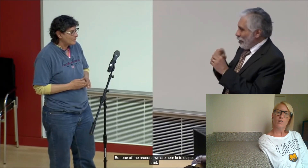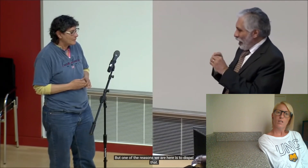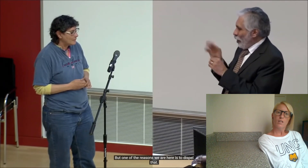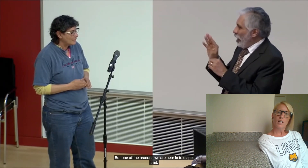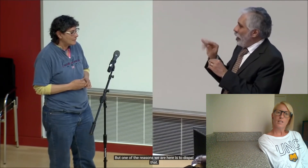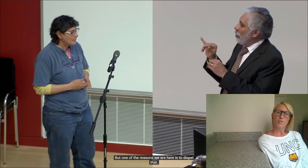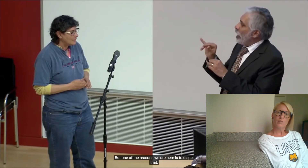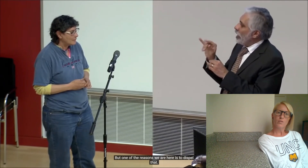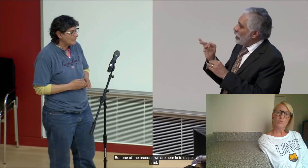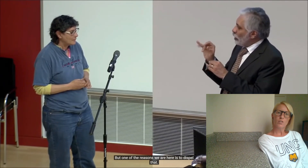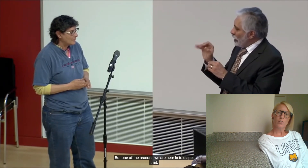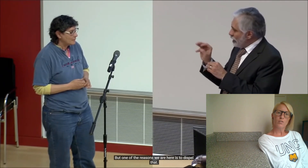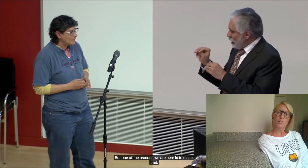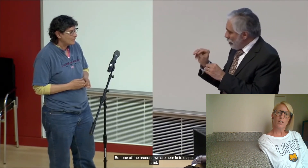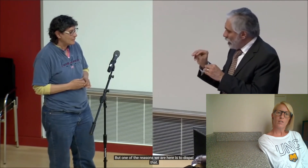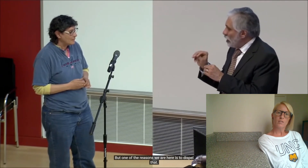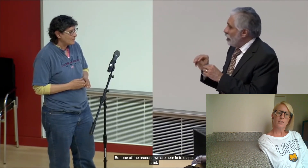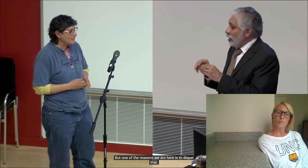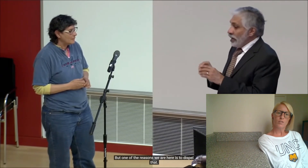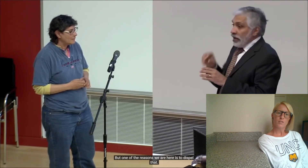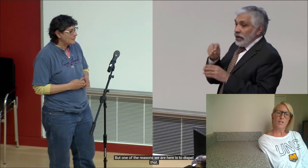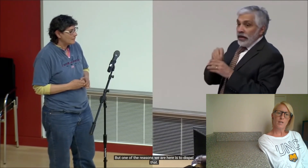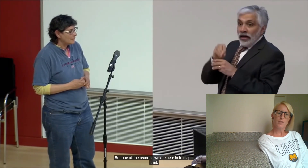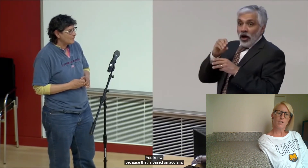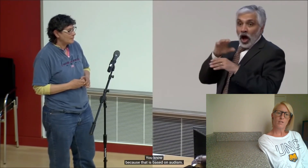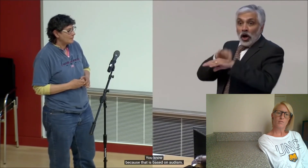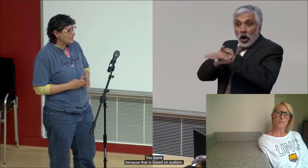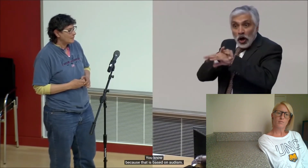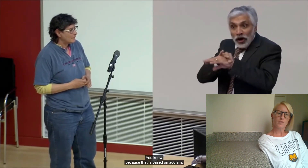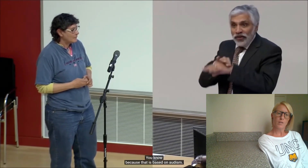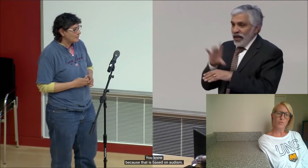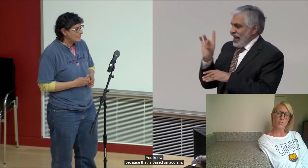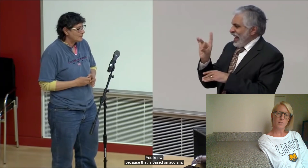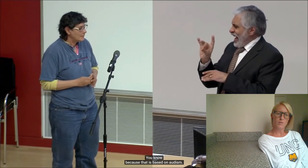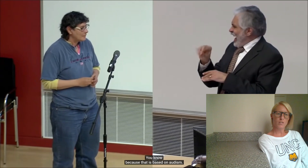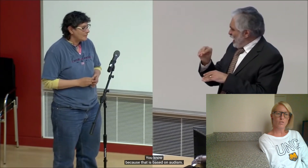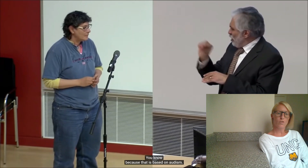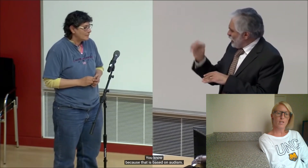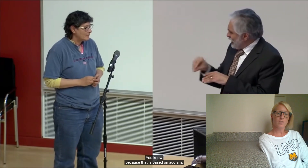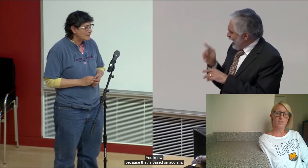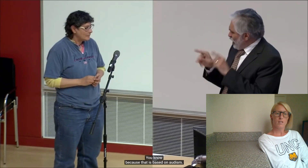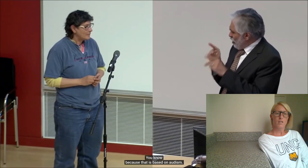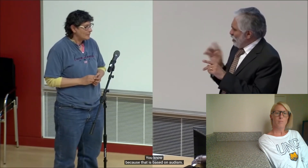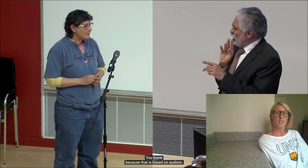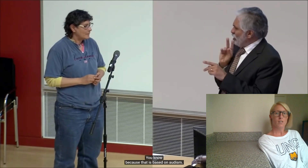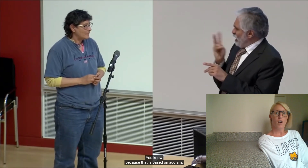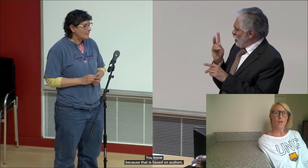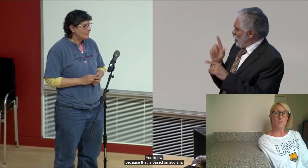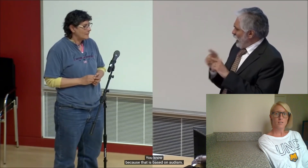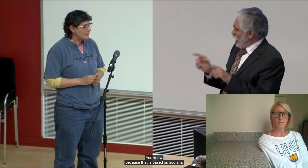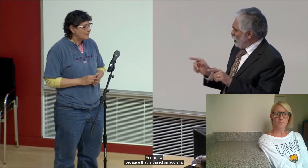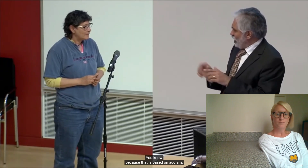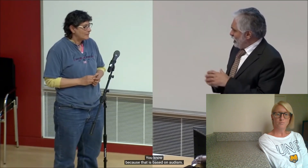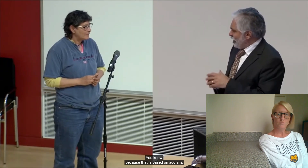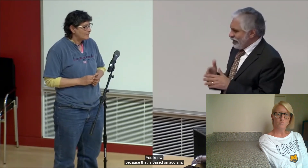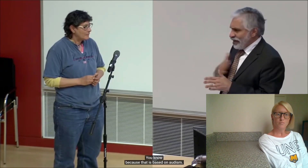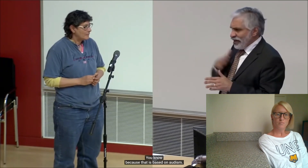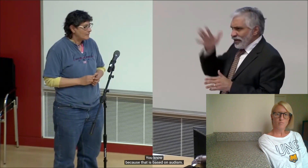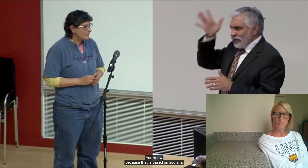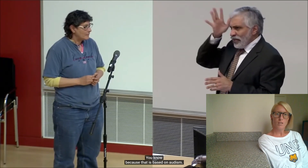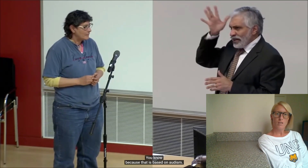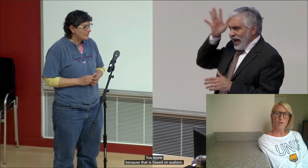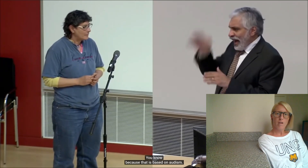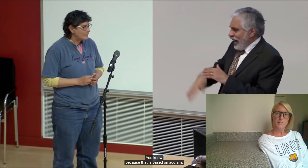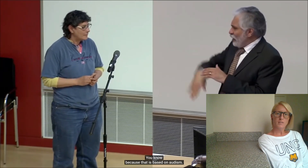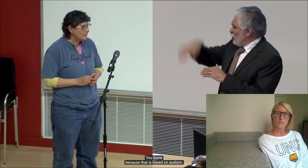of the reasons we're here is to dispel that, because that is based on autism. 80% of the people